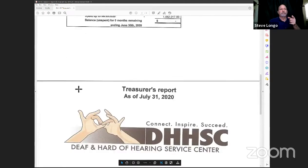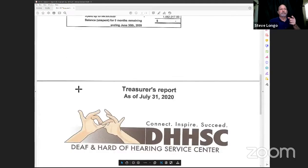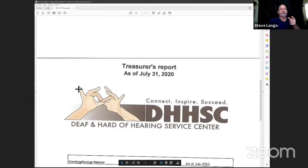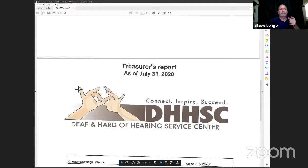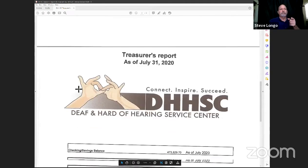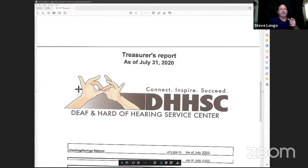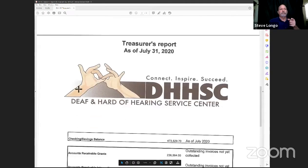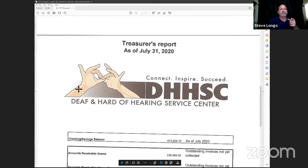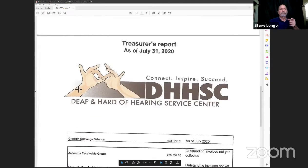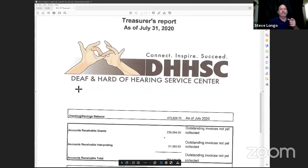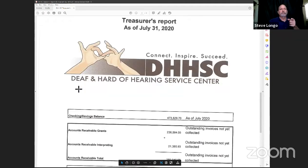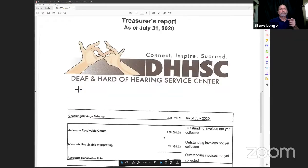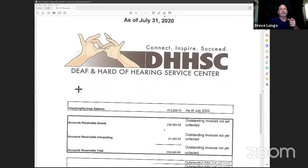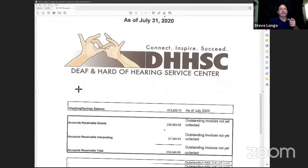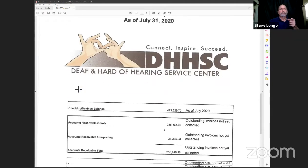up.